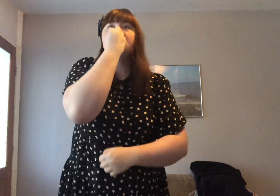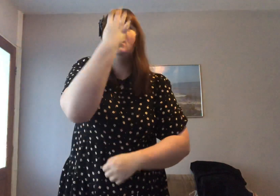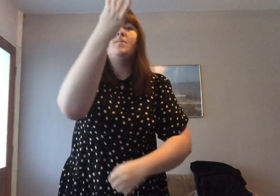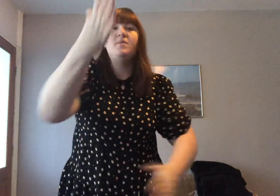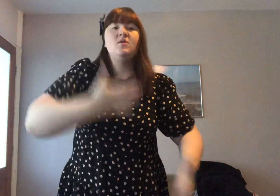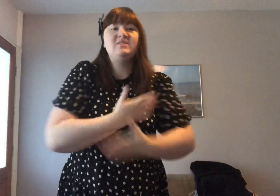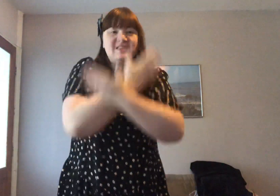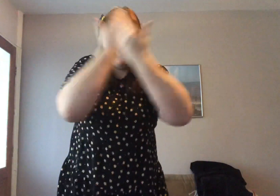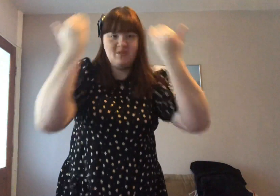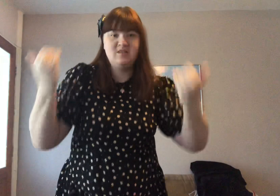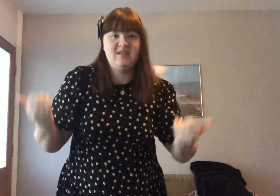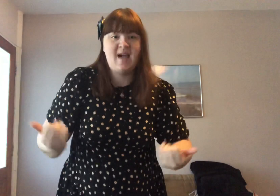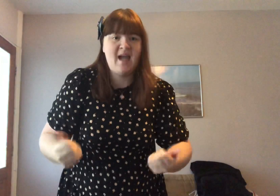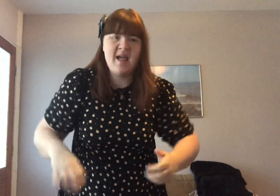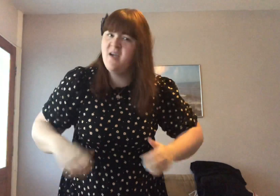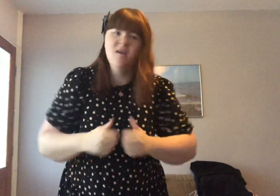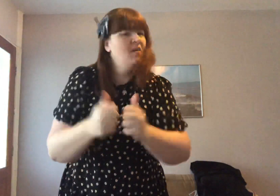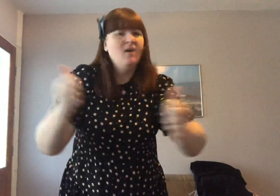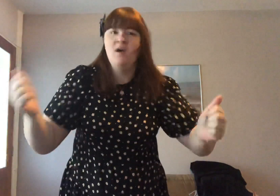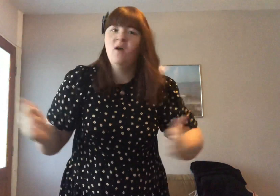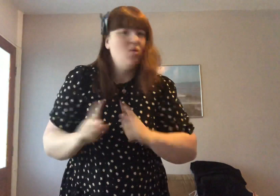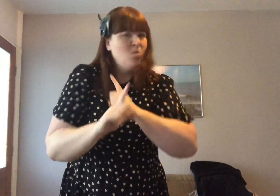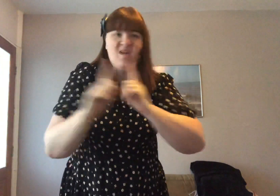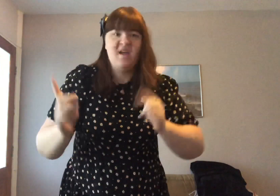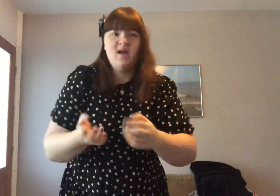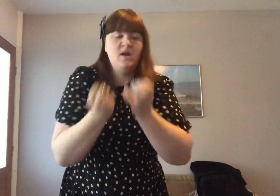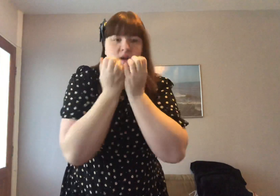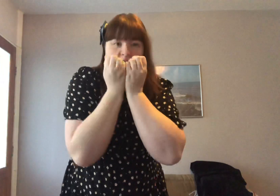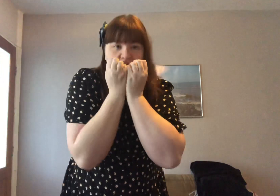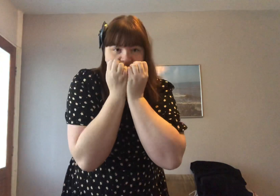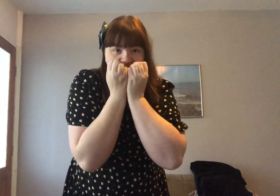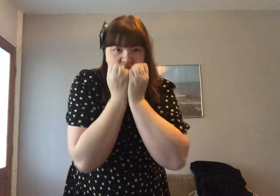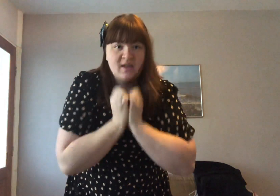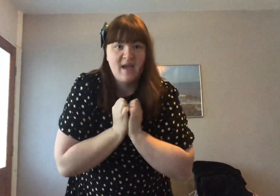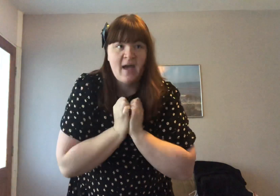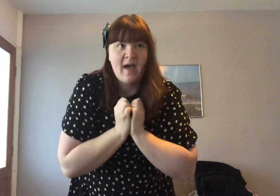a beautiful day. We're not scared.